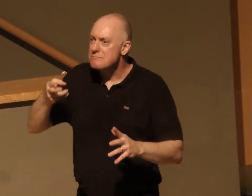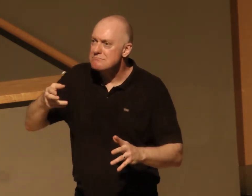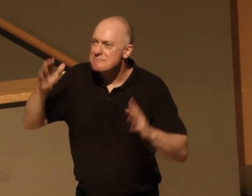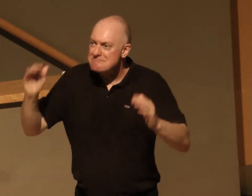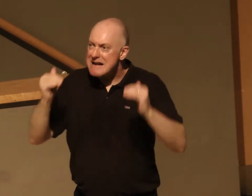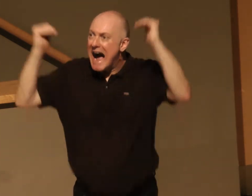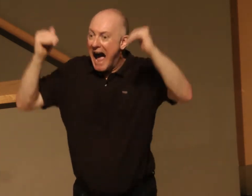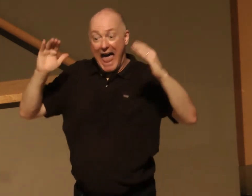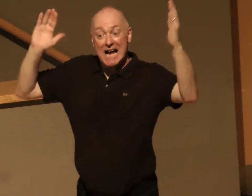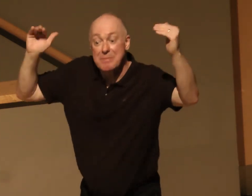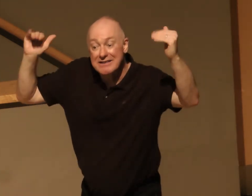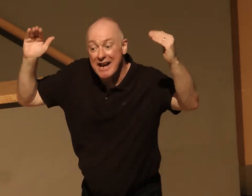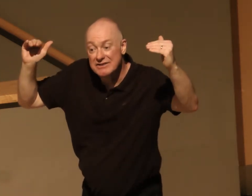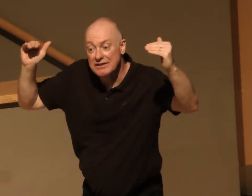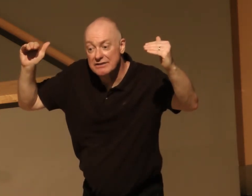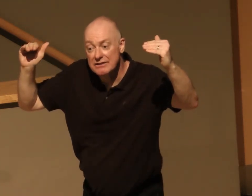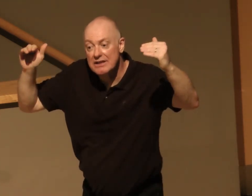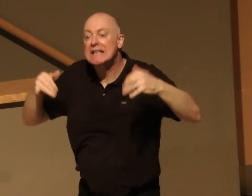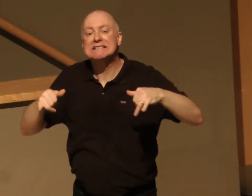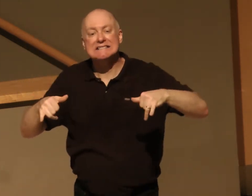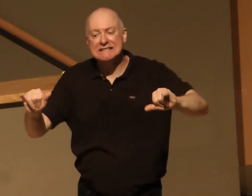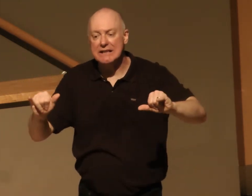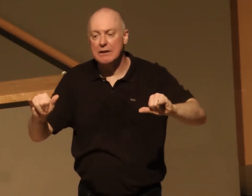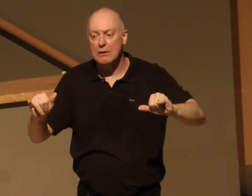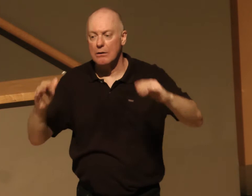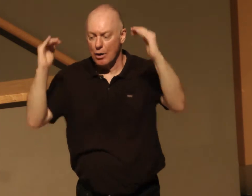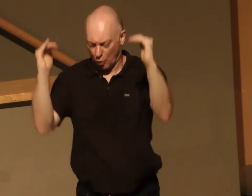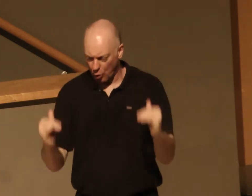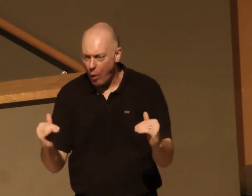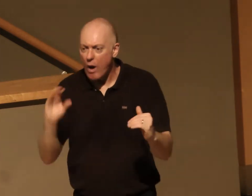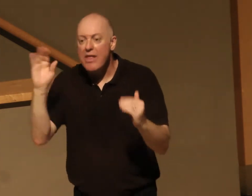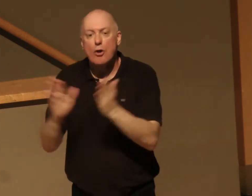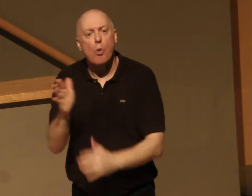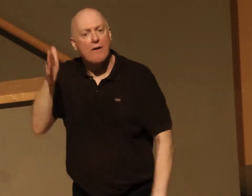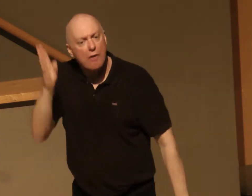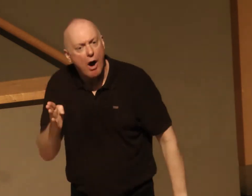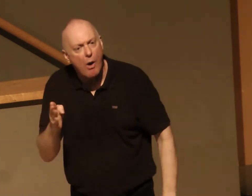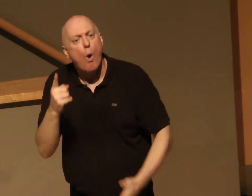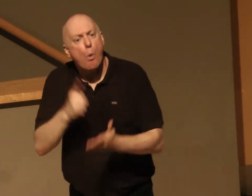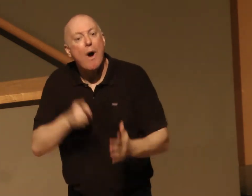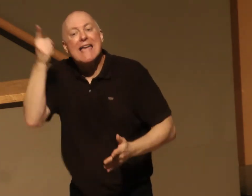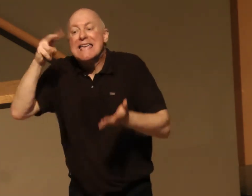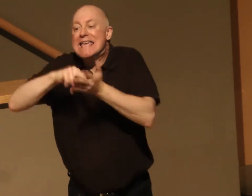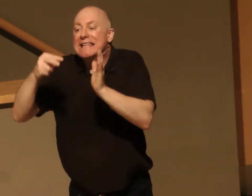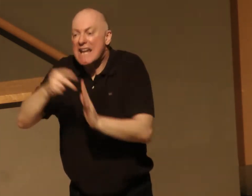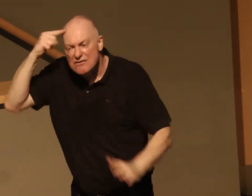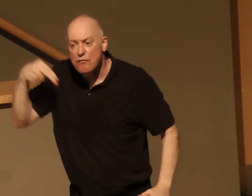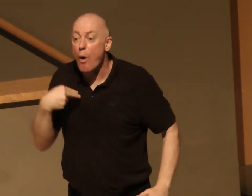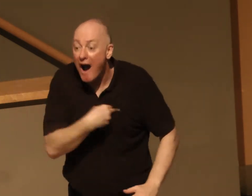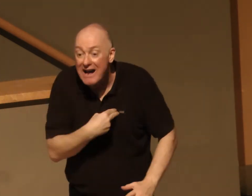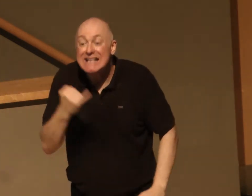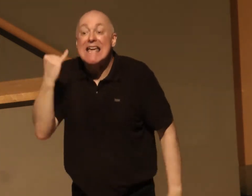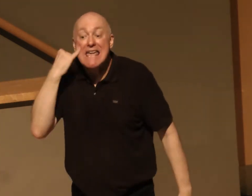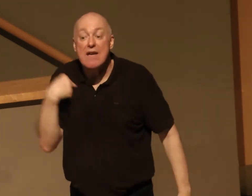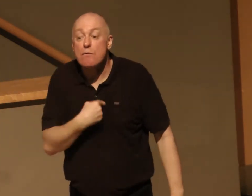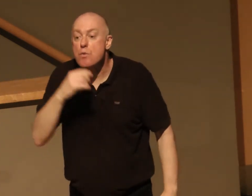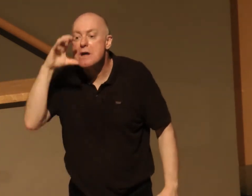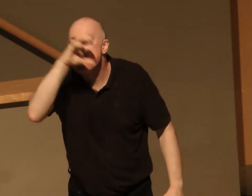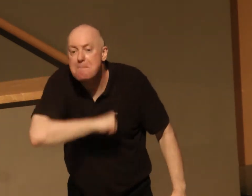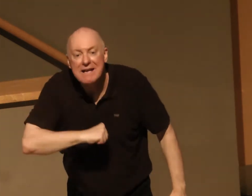this life fall way short of the glory of what God intends for us if we miss the resurrection